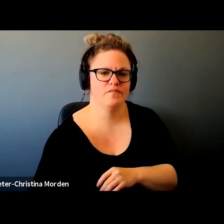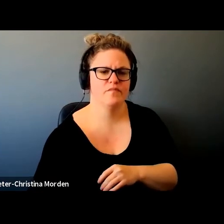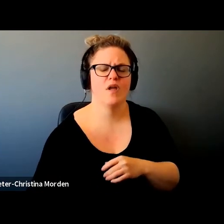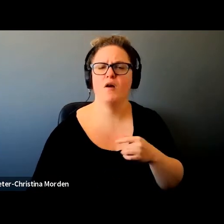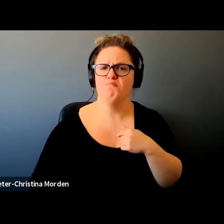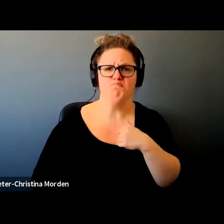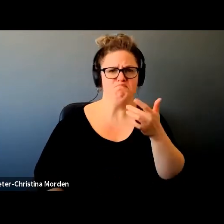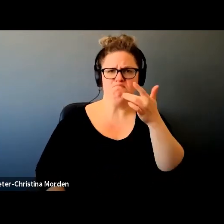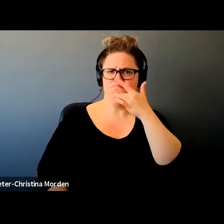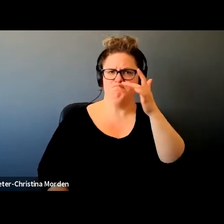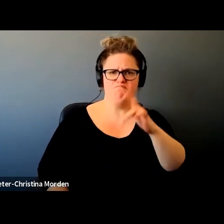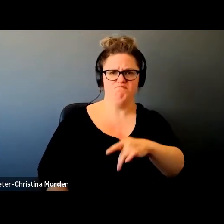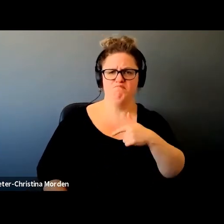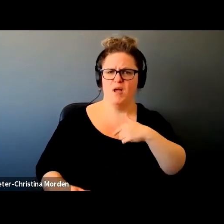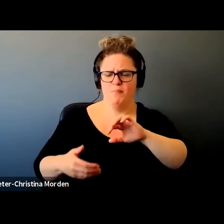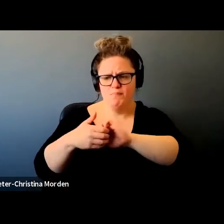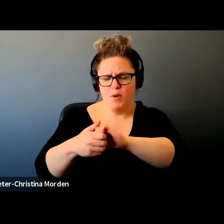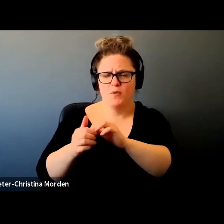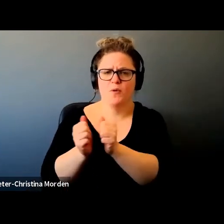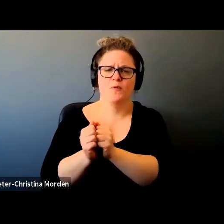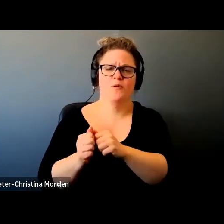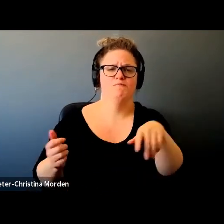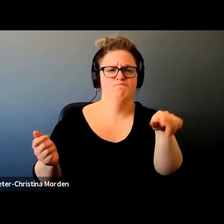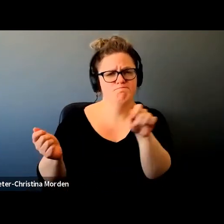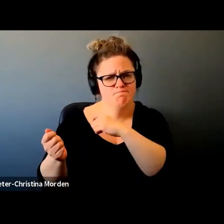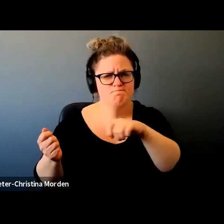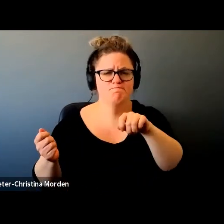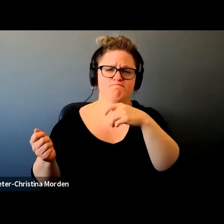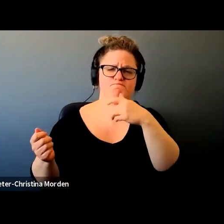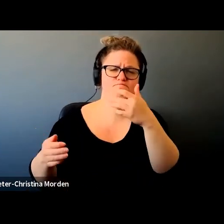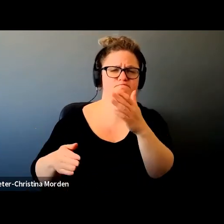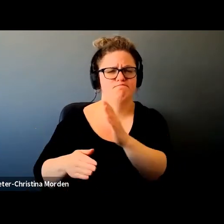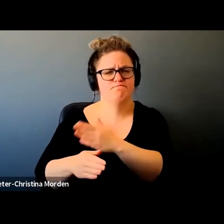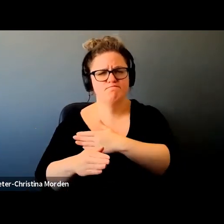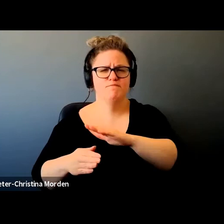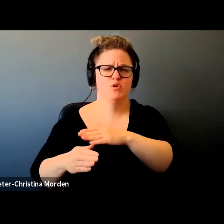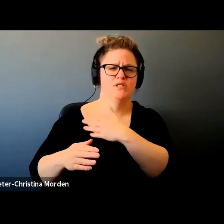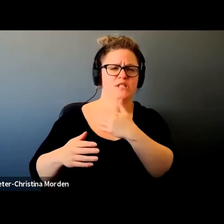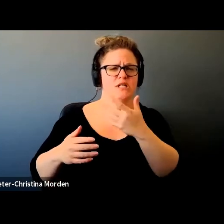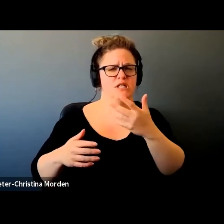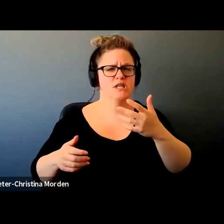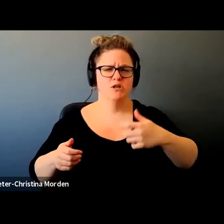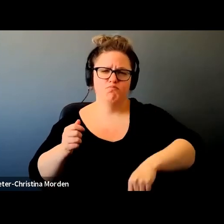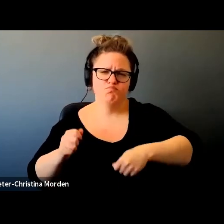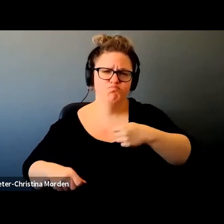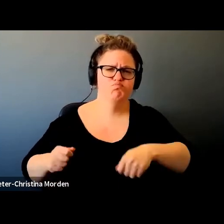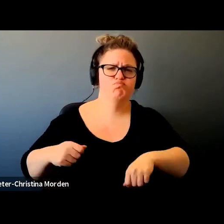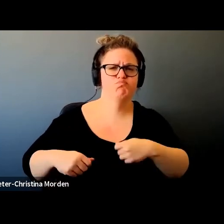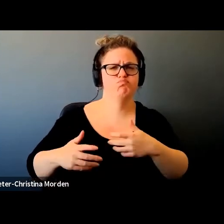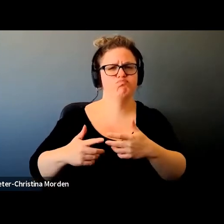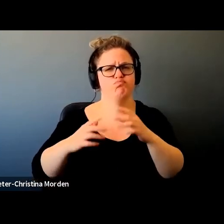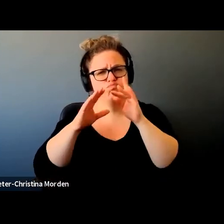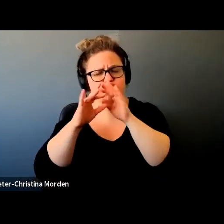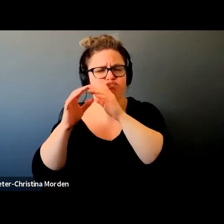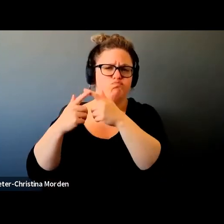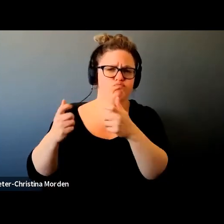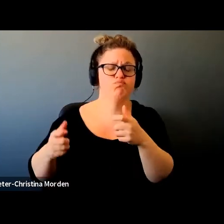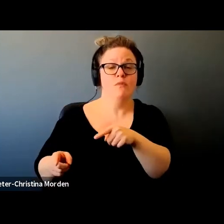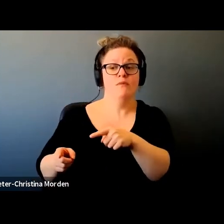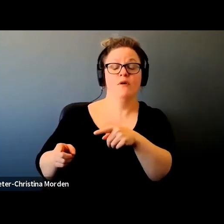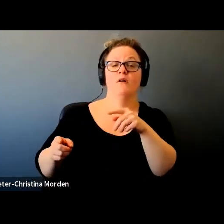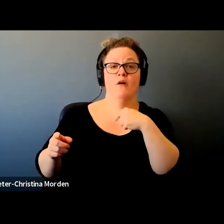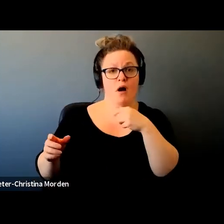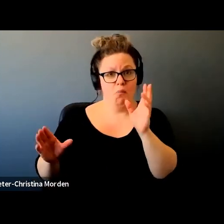some classical musicians and composers. And this led to me going with them to the